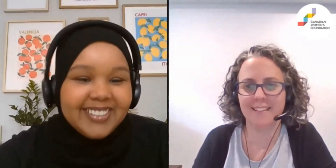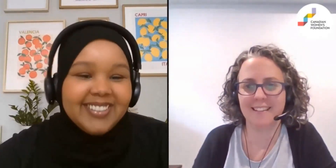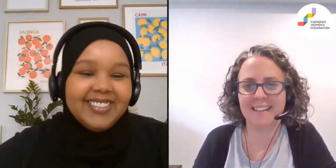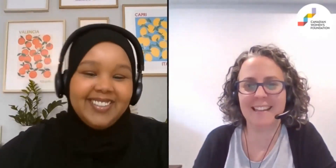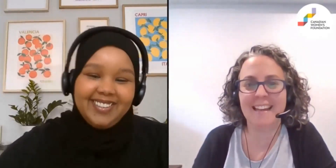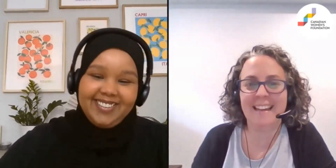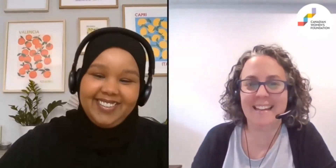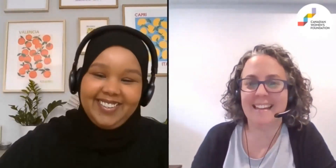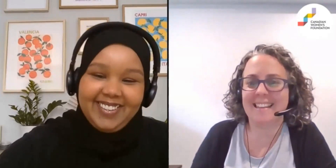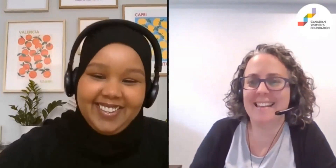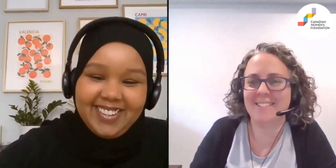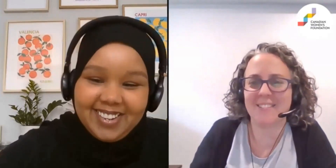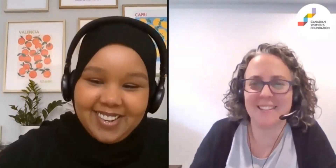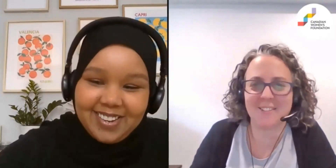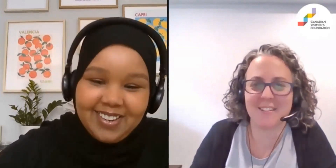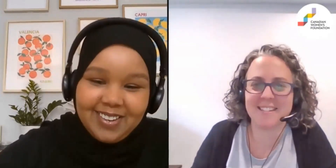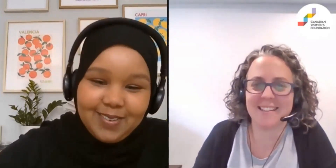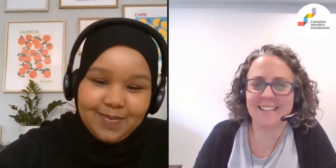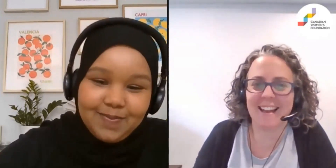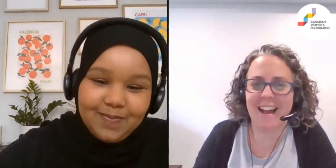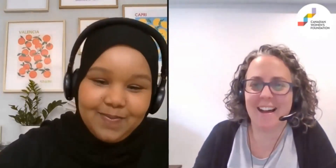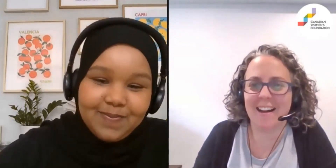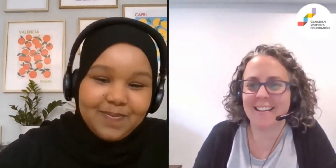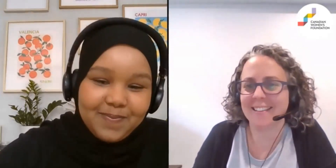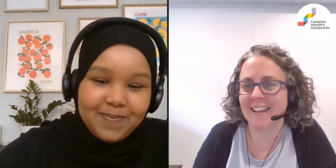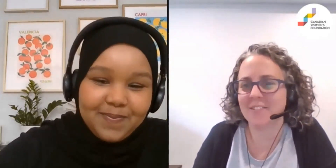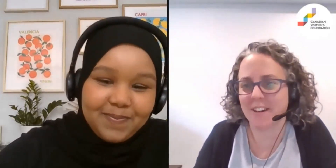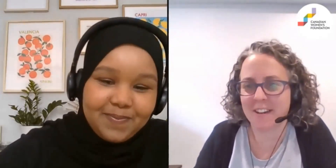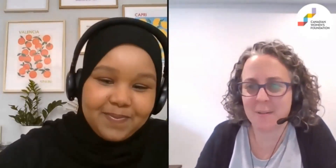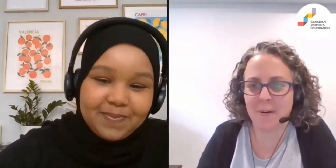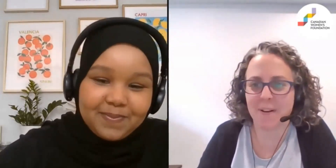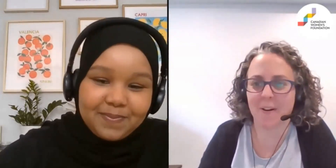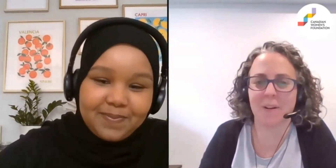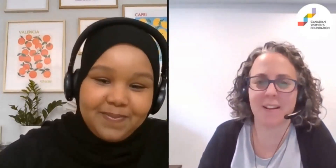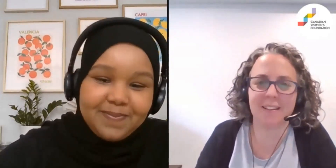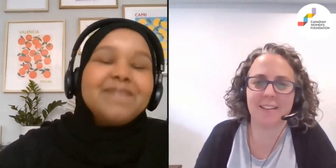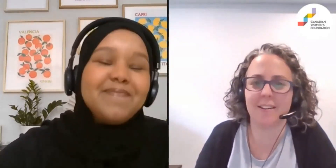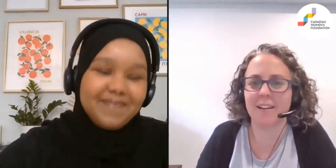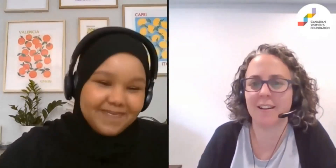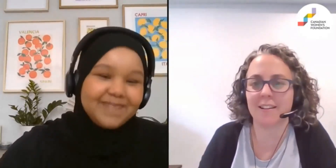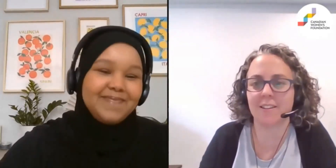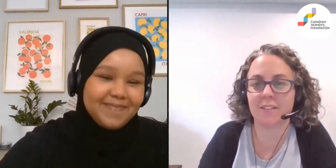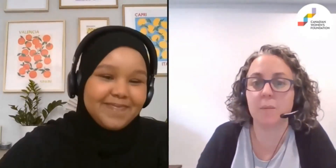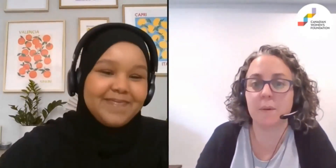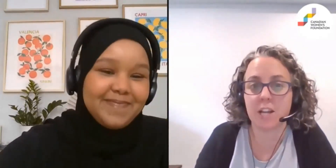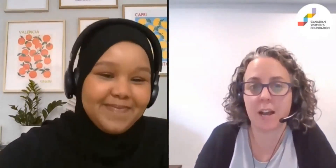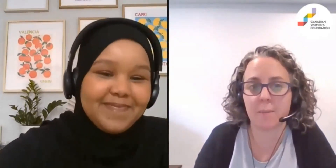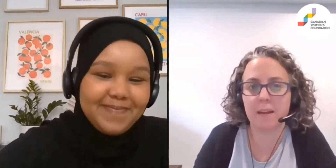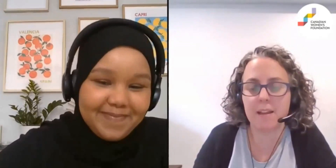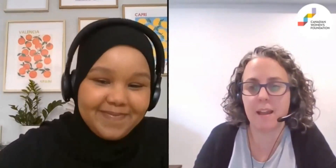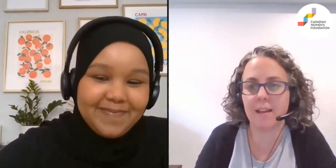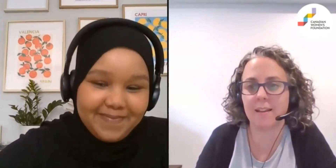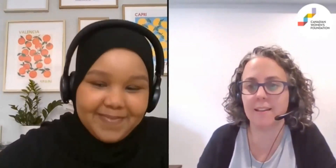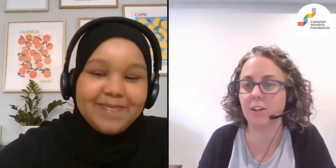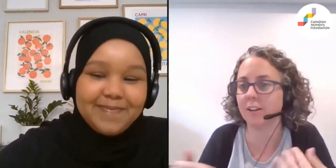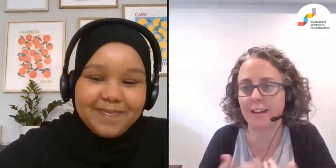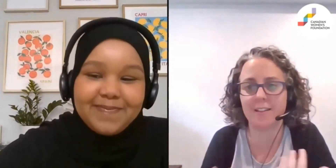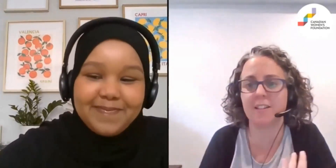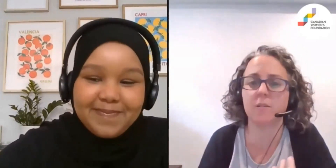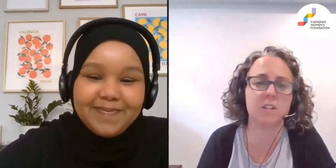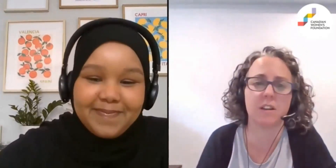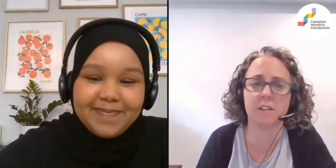few. Yeah, thanks for this question. I love talking about our work in this area because there's so much happening